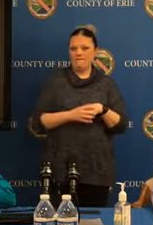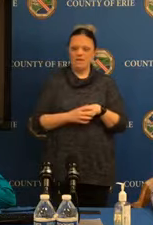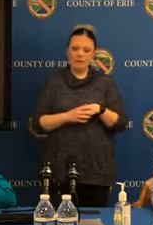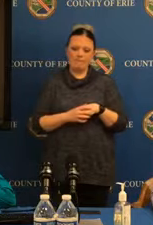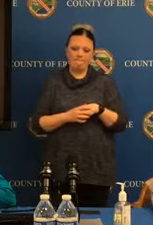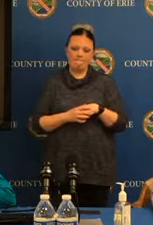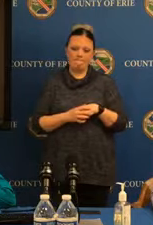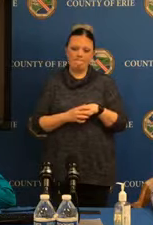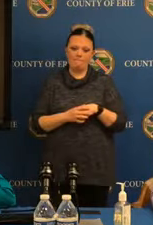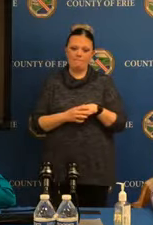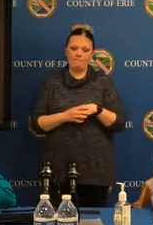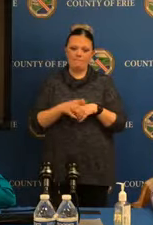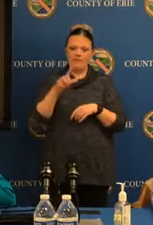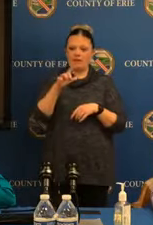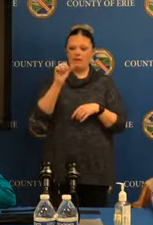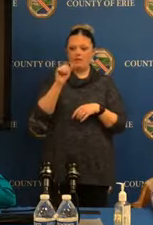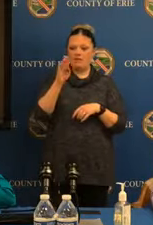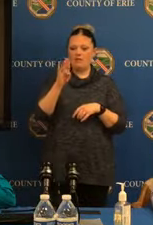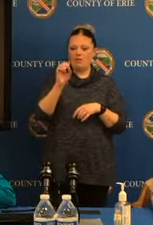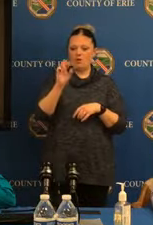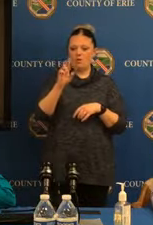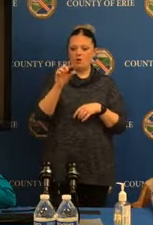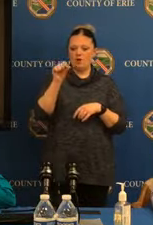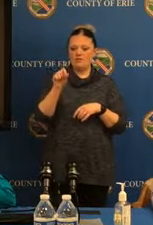www.labor.ny.gov. So